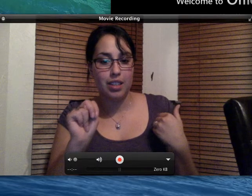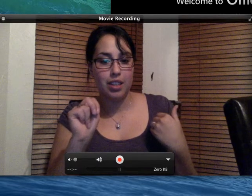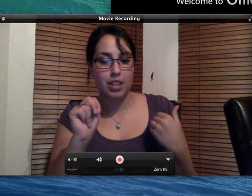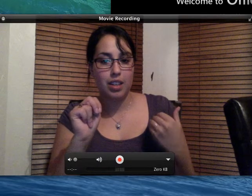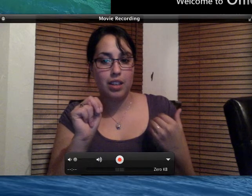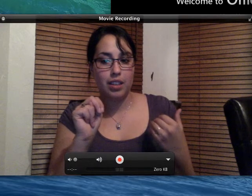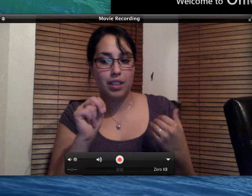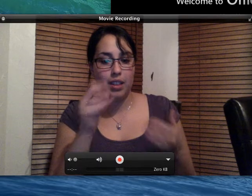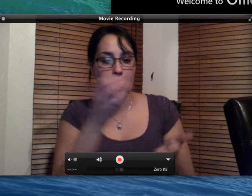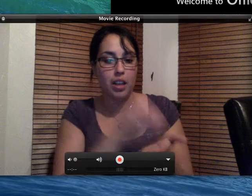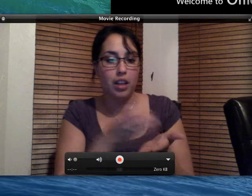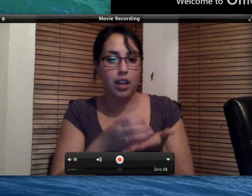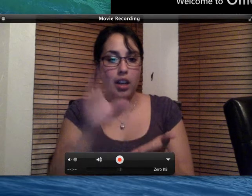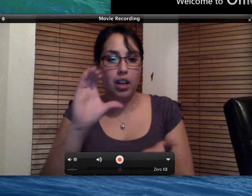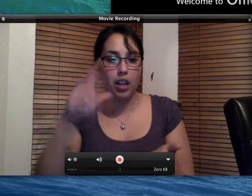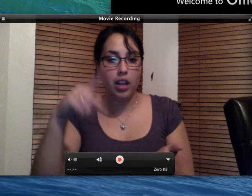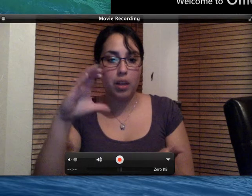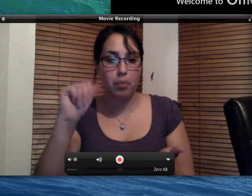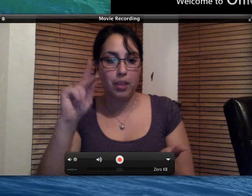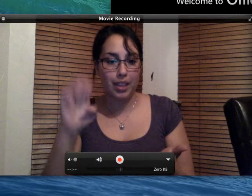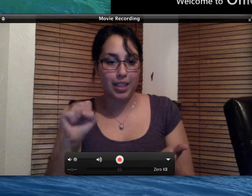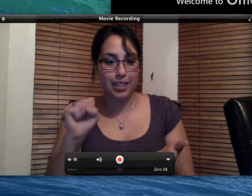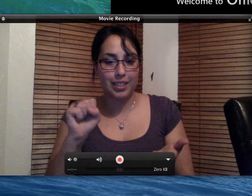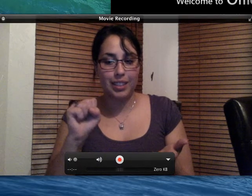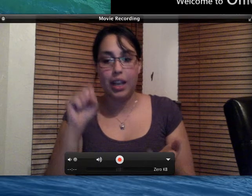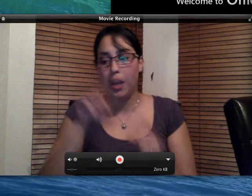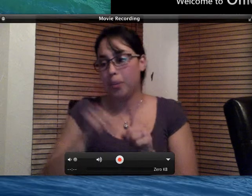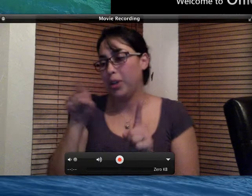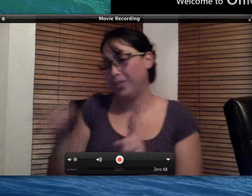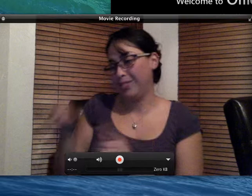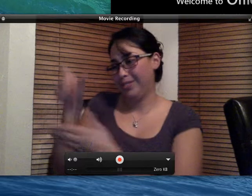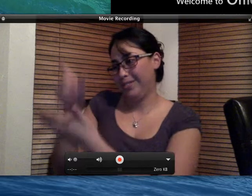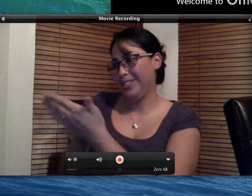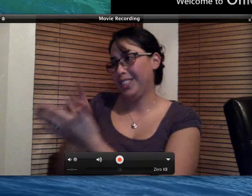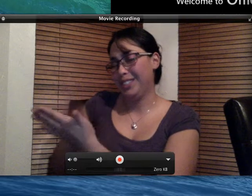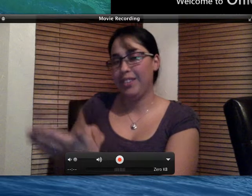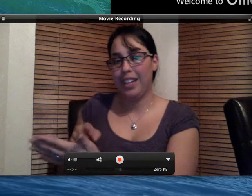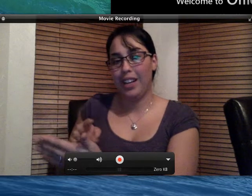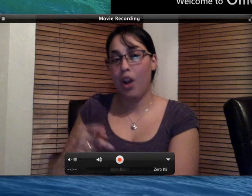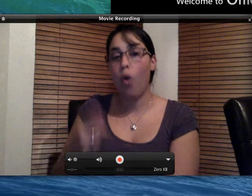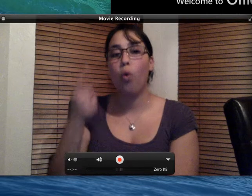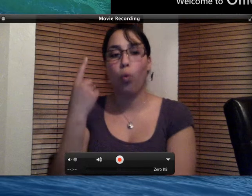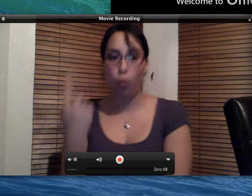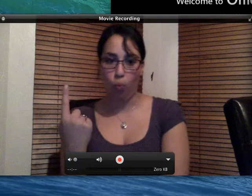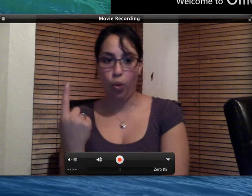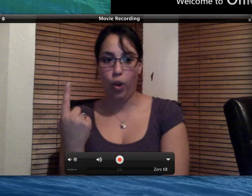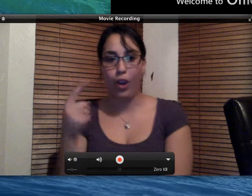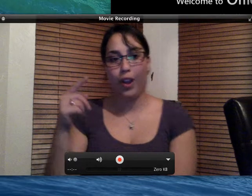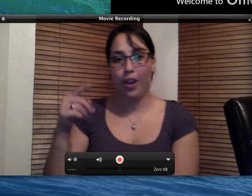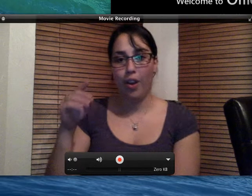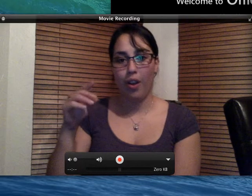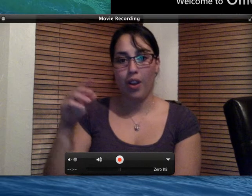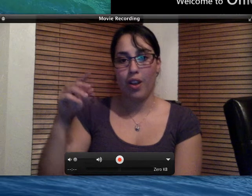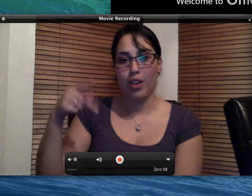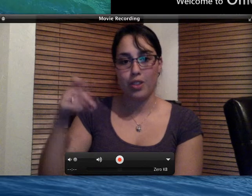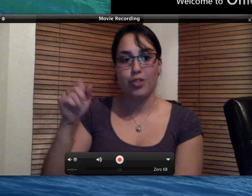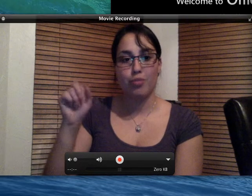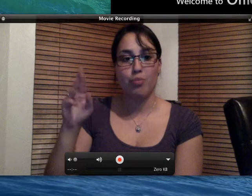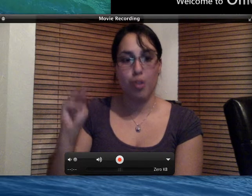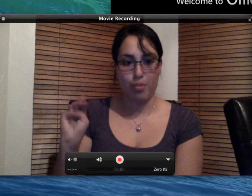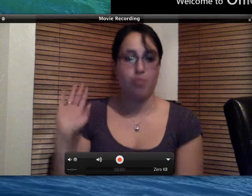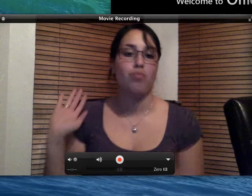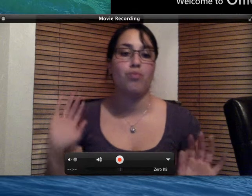There's another way that orgasm might boost fertility. This one involves men. Sperm that sit around in the body for a week or more start to